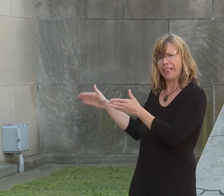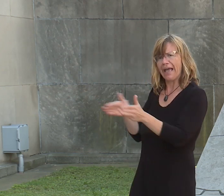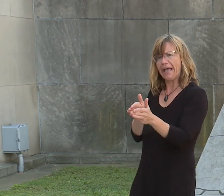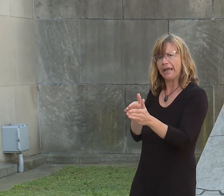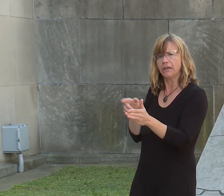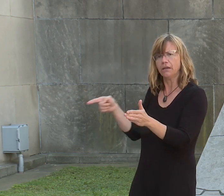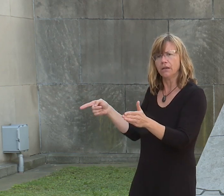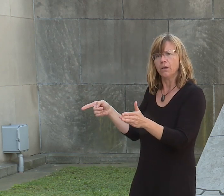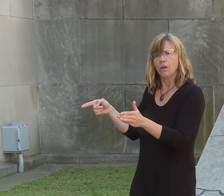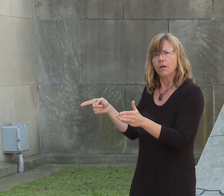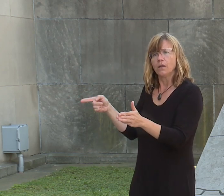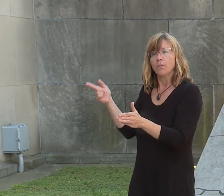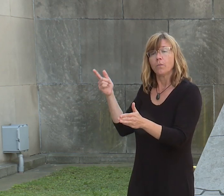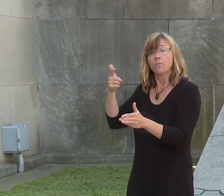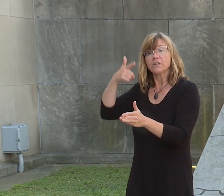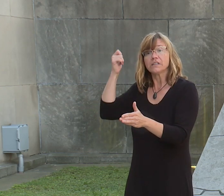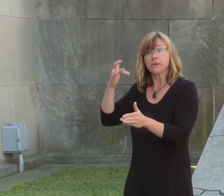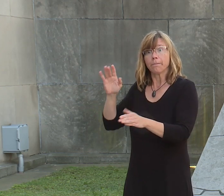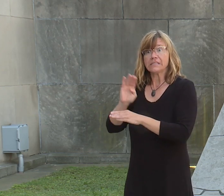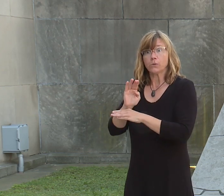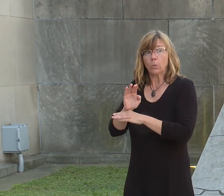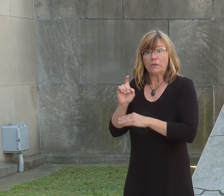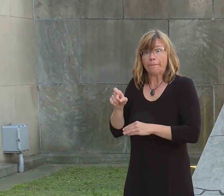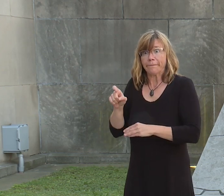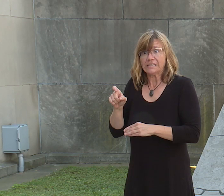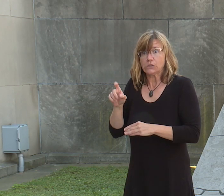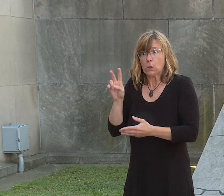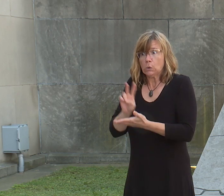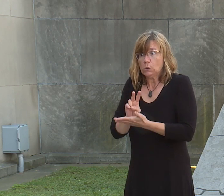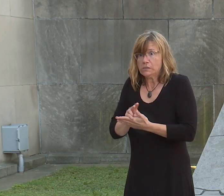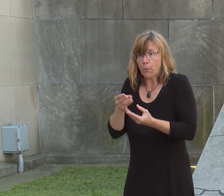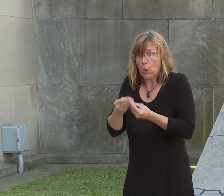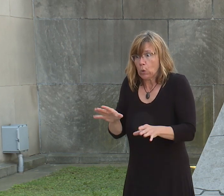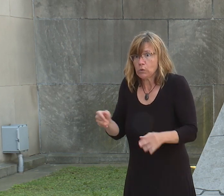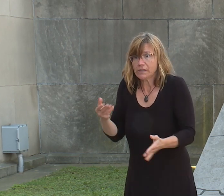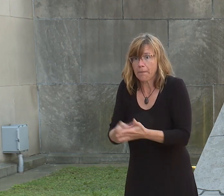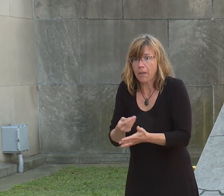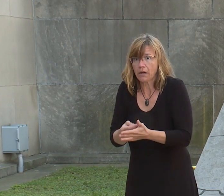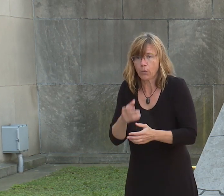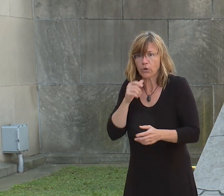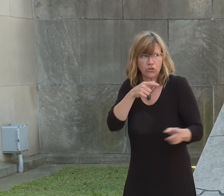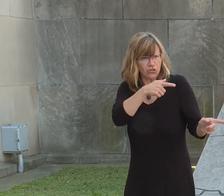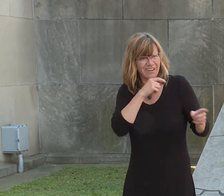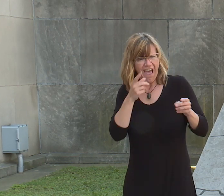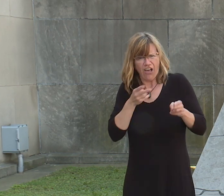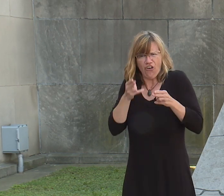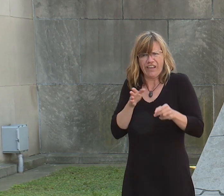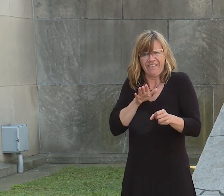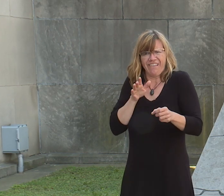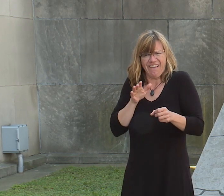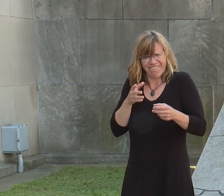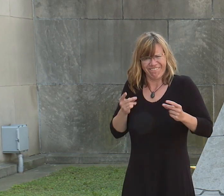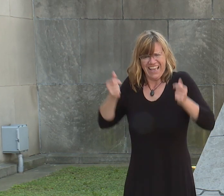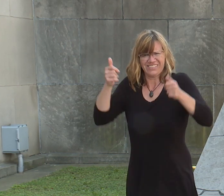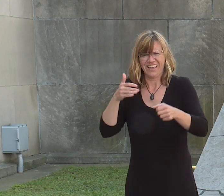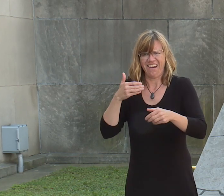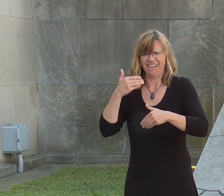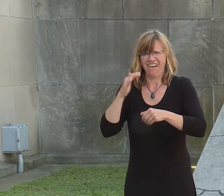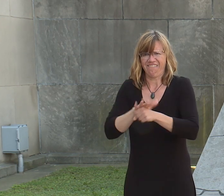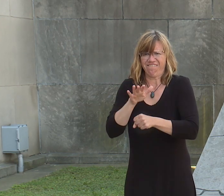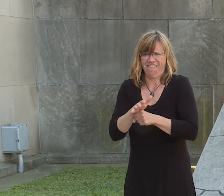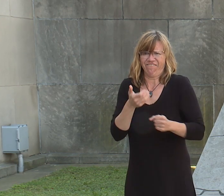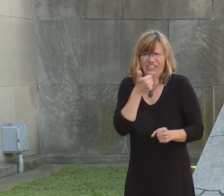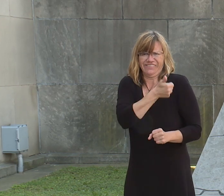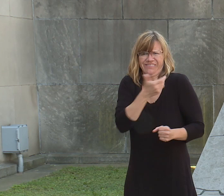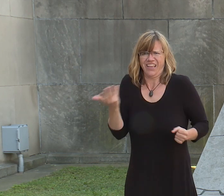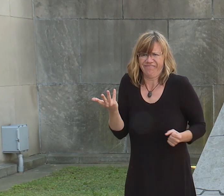think they're going to lose because you're not sprinting soon enough. Yeah, I think that what we always say is that we want to win the race, and we